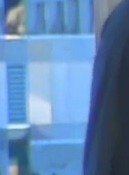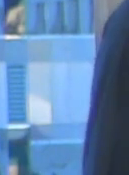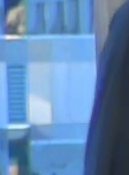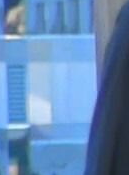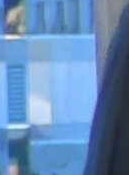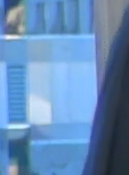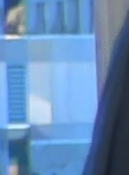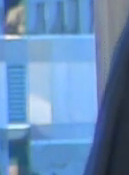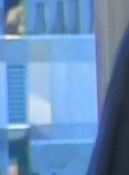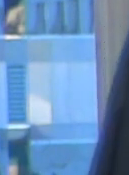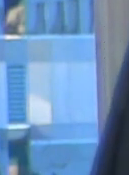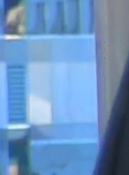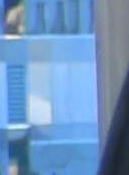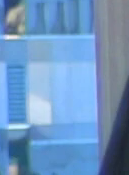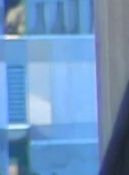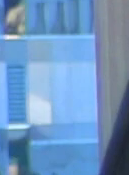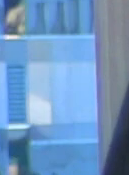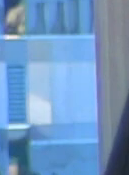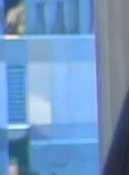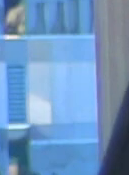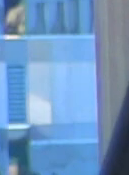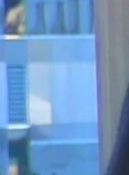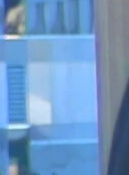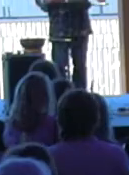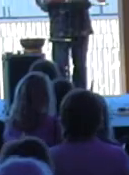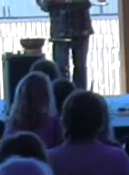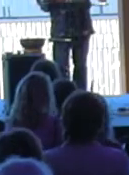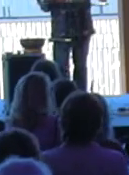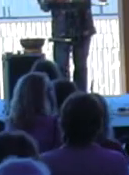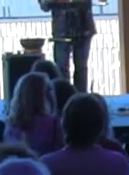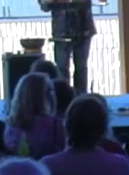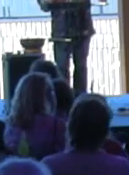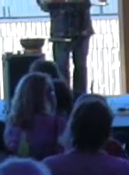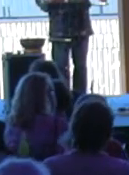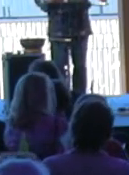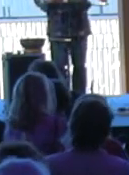don't care whose dog belongs to who.